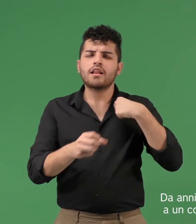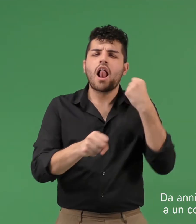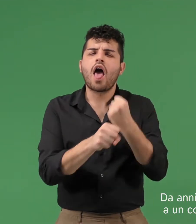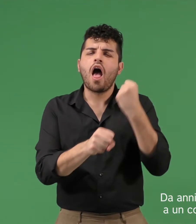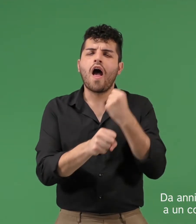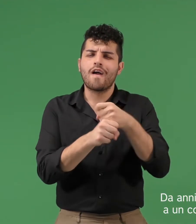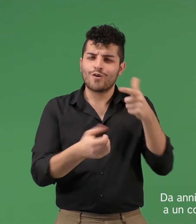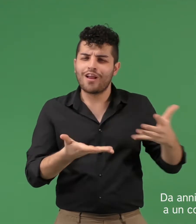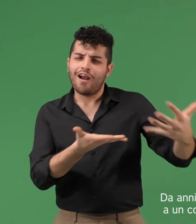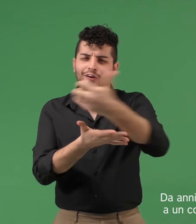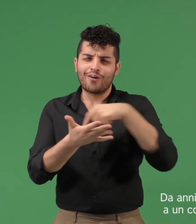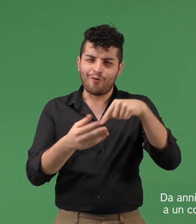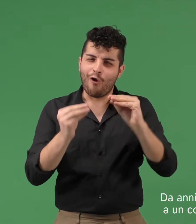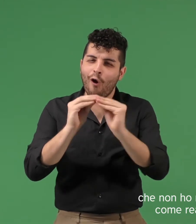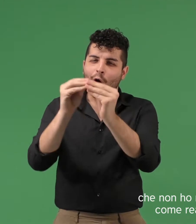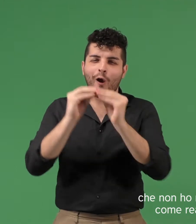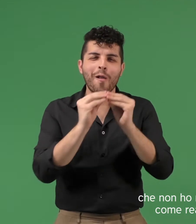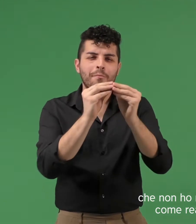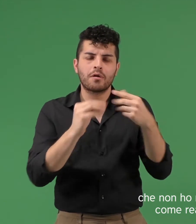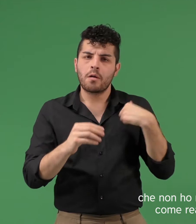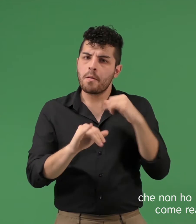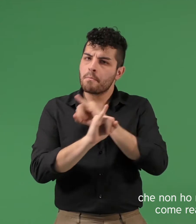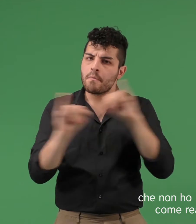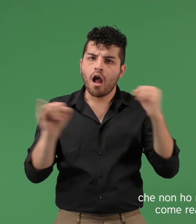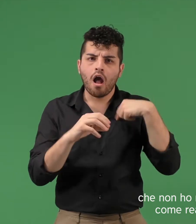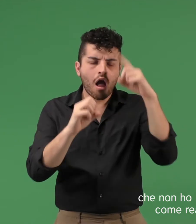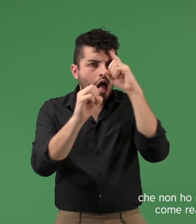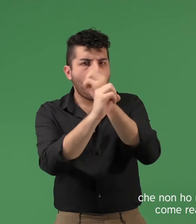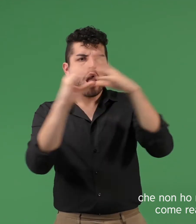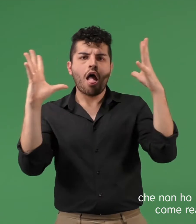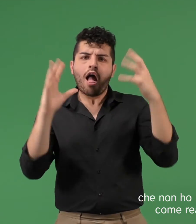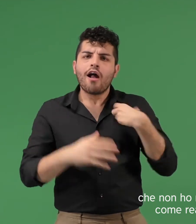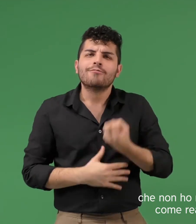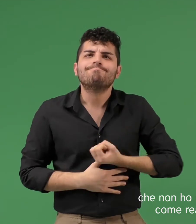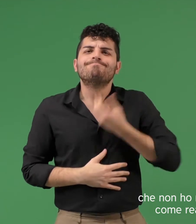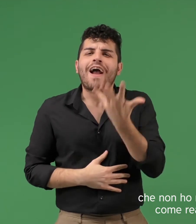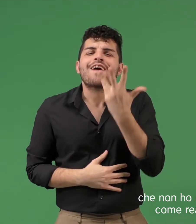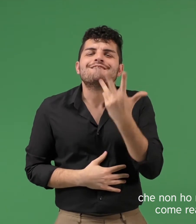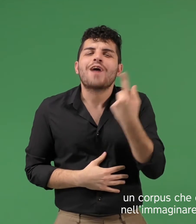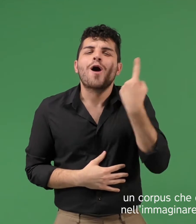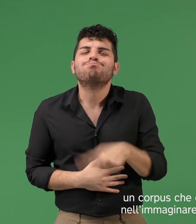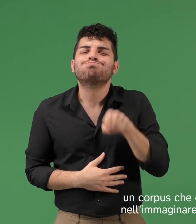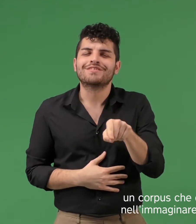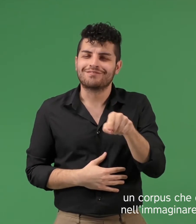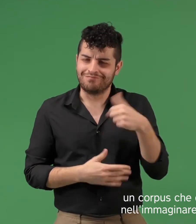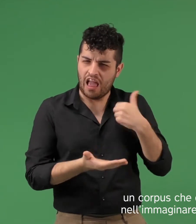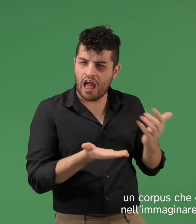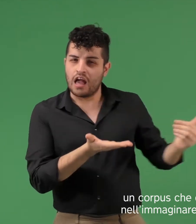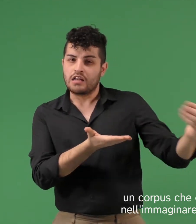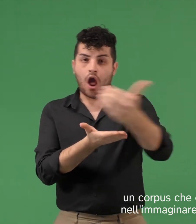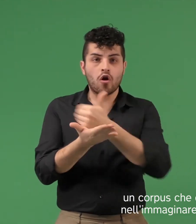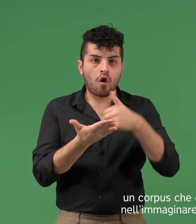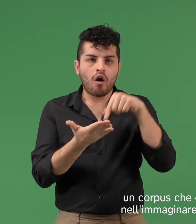I've been working on a body of work for many years that I've never really been able to show in the way that I wanted to.